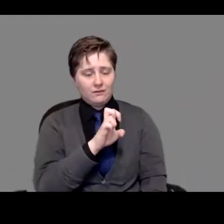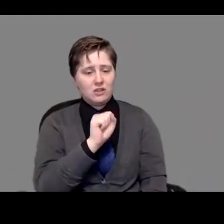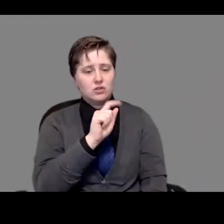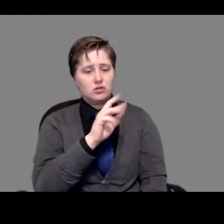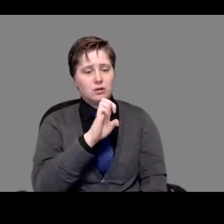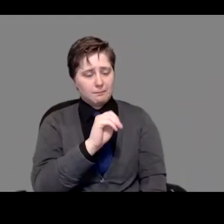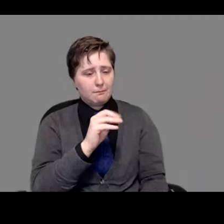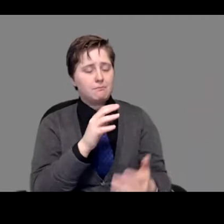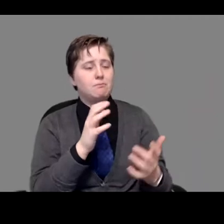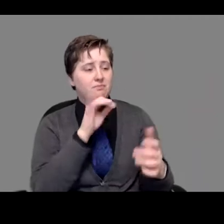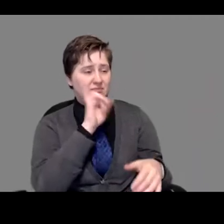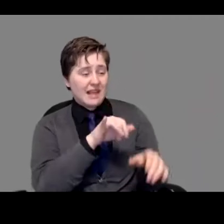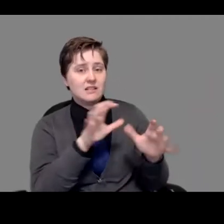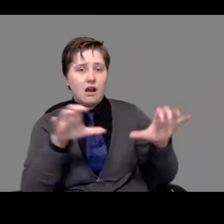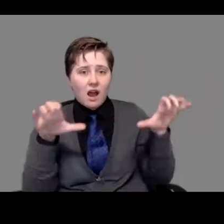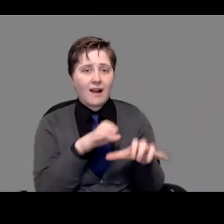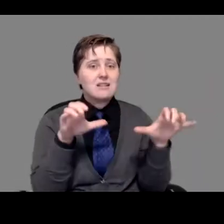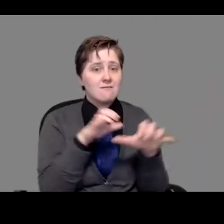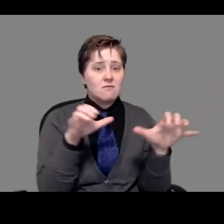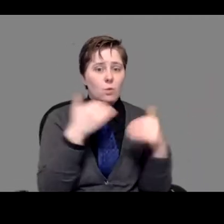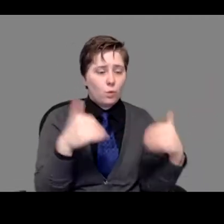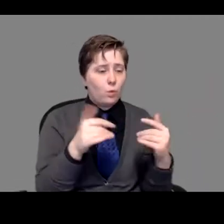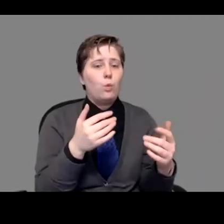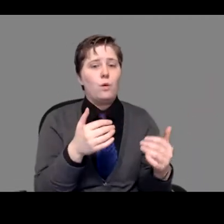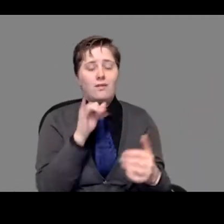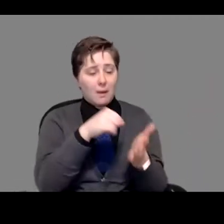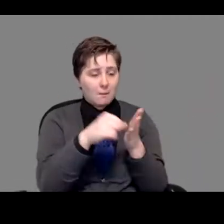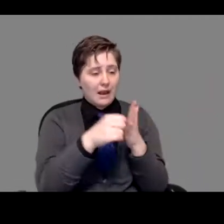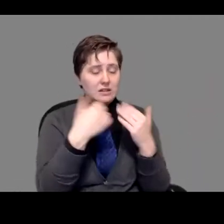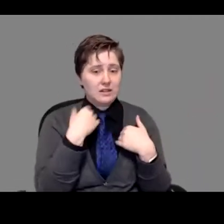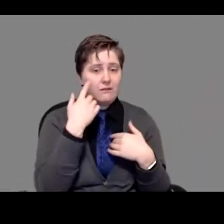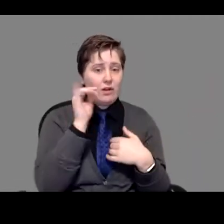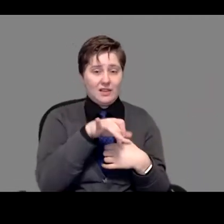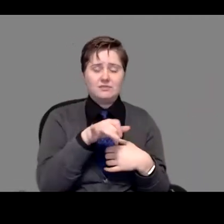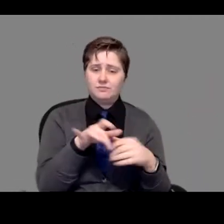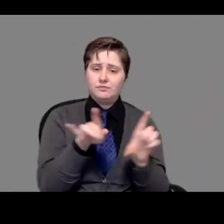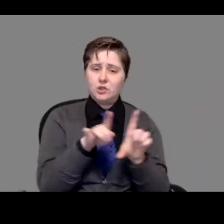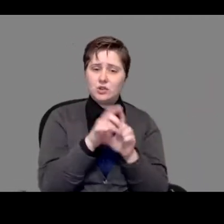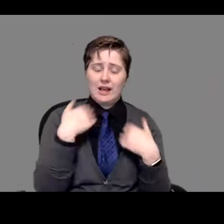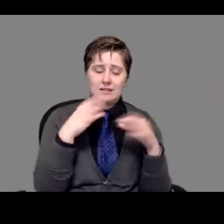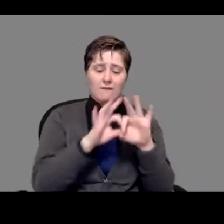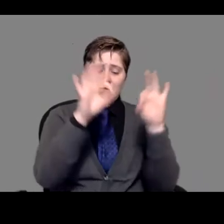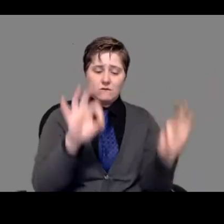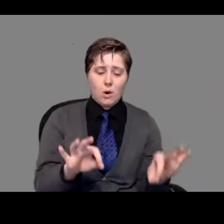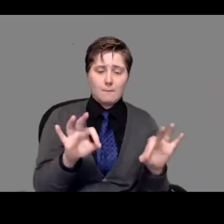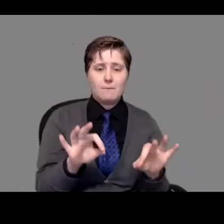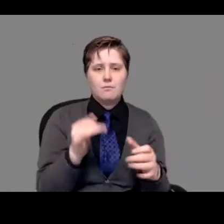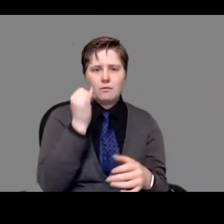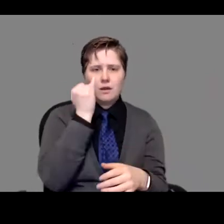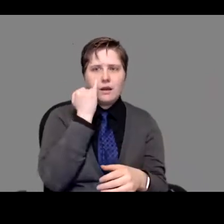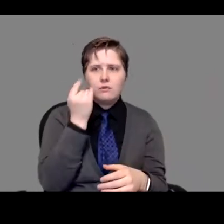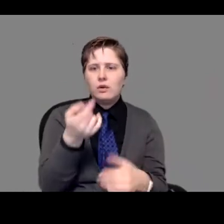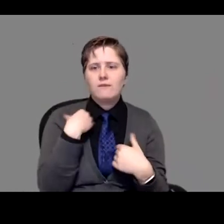calendar is very much active. The page that we have for it even has a form where if someone's a